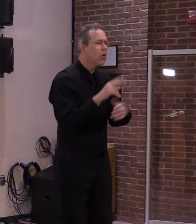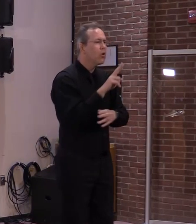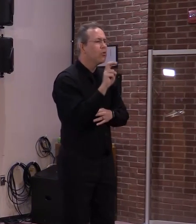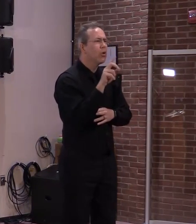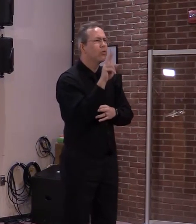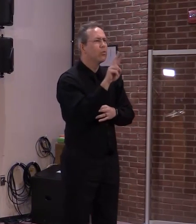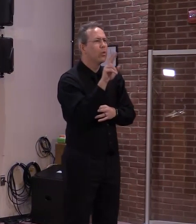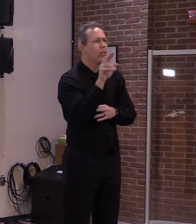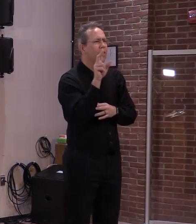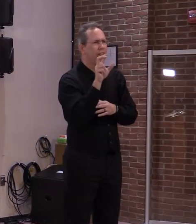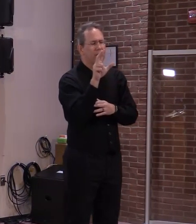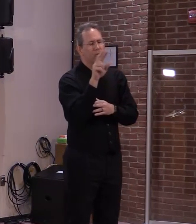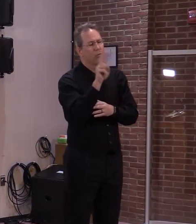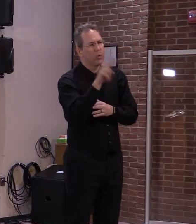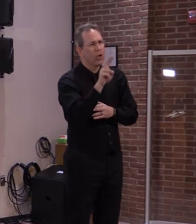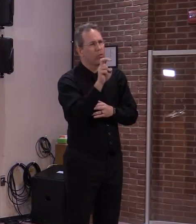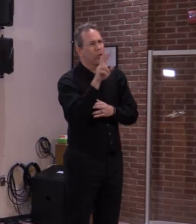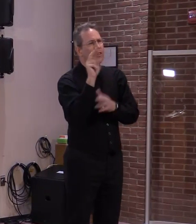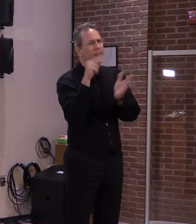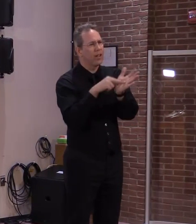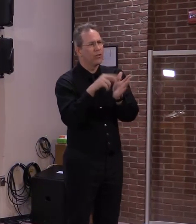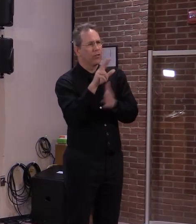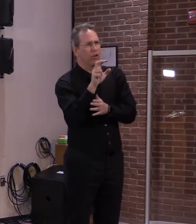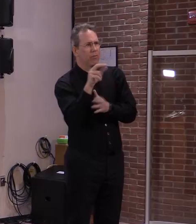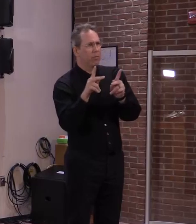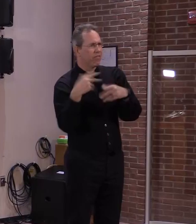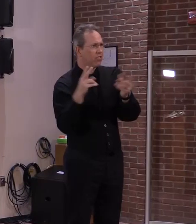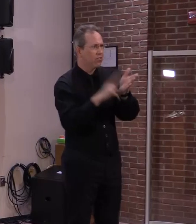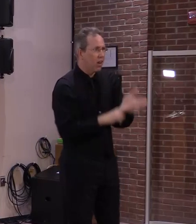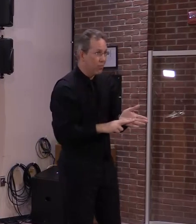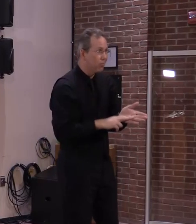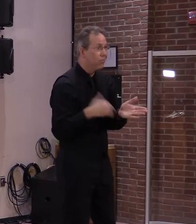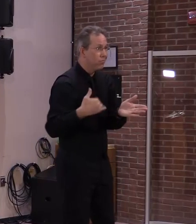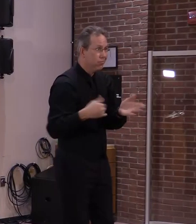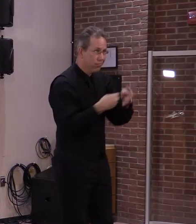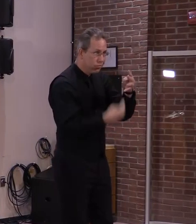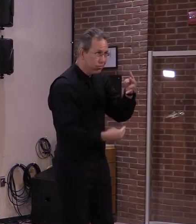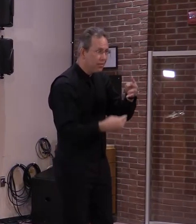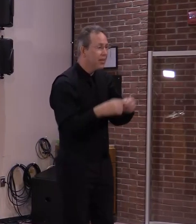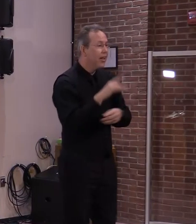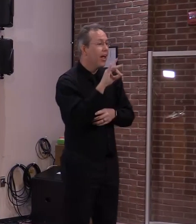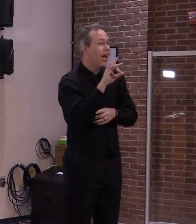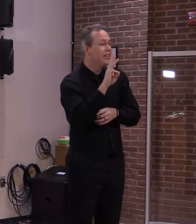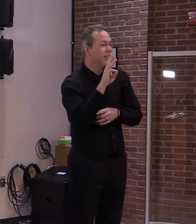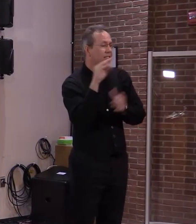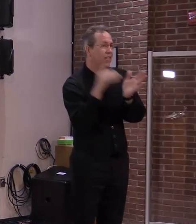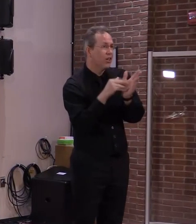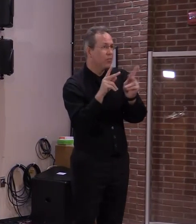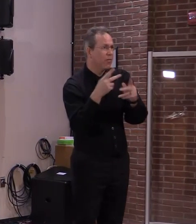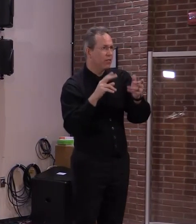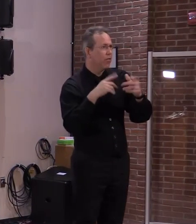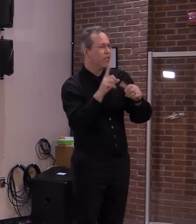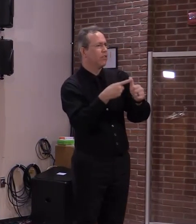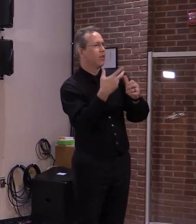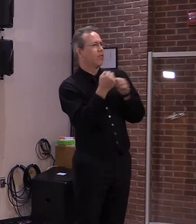202,300 people have been vaccinated against COVID-19. 86,000 have received their first dose of the vaccine.